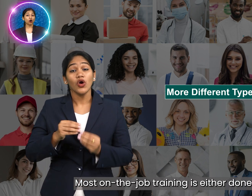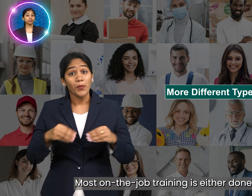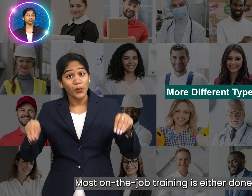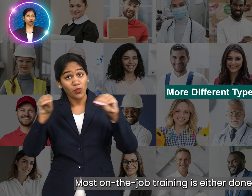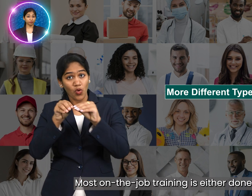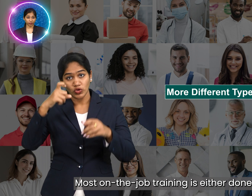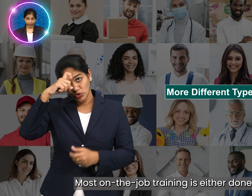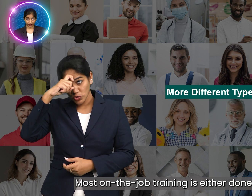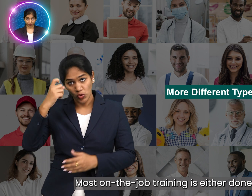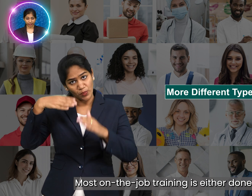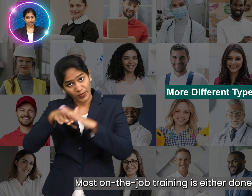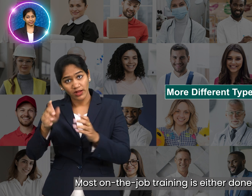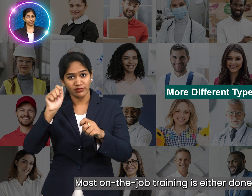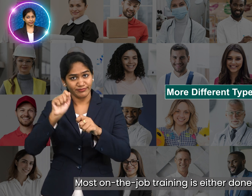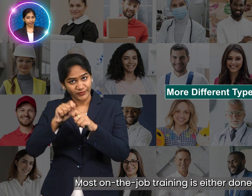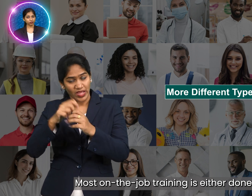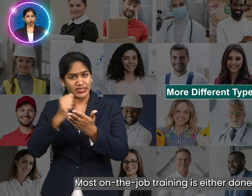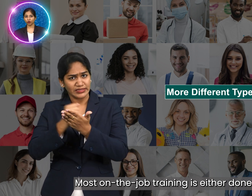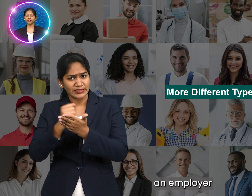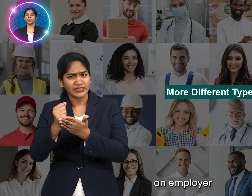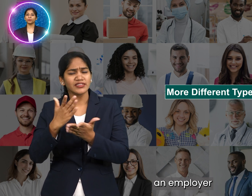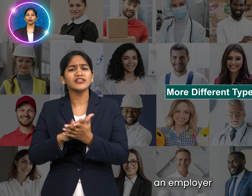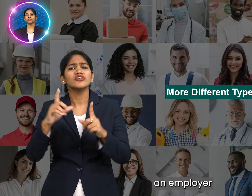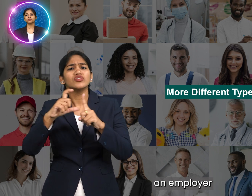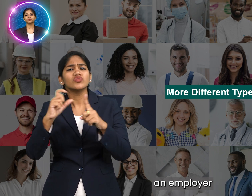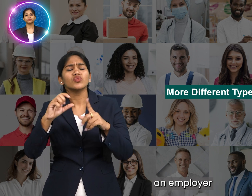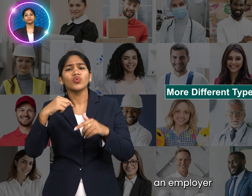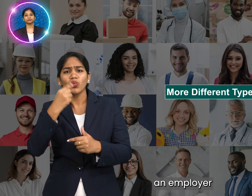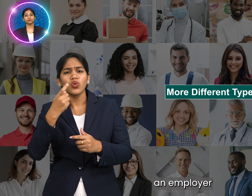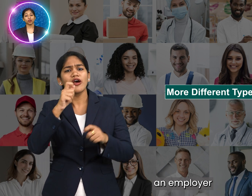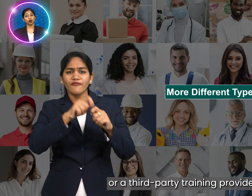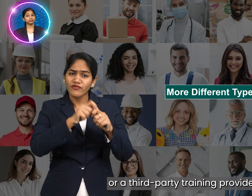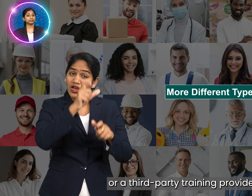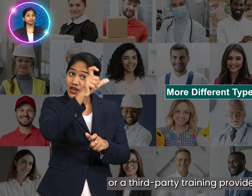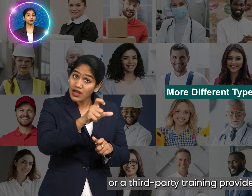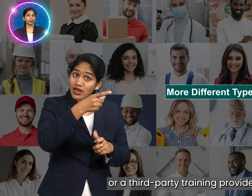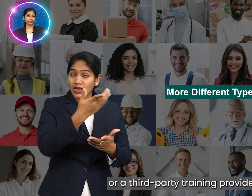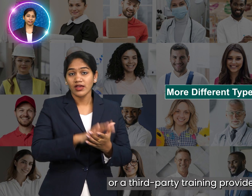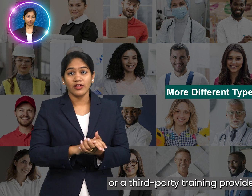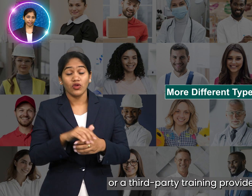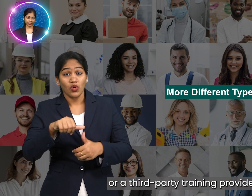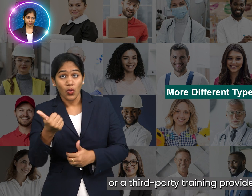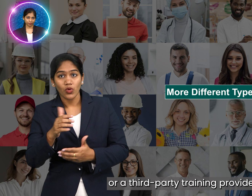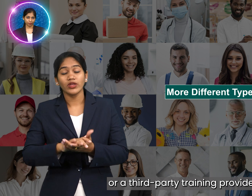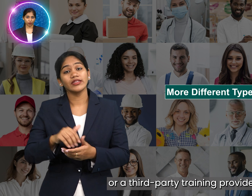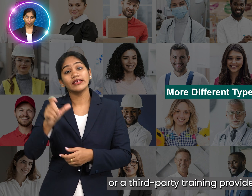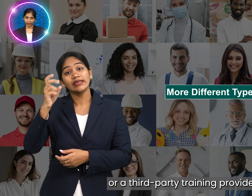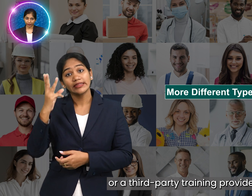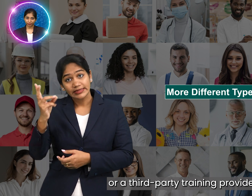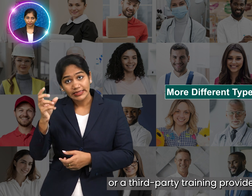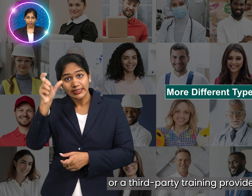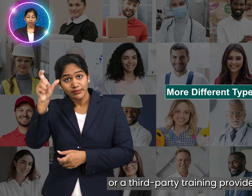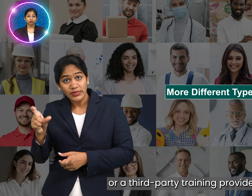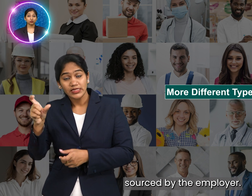Most on-the-job training is either done through an employer or a third-party training